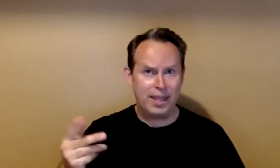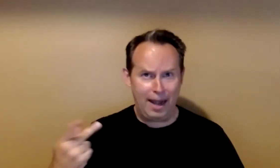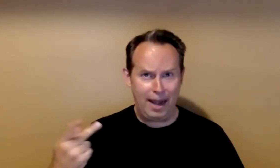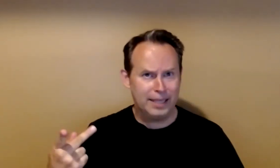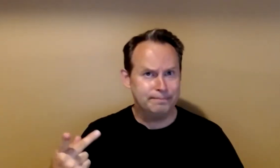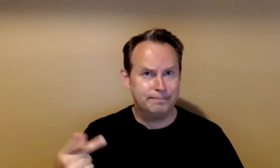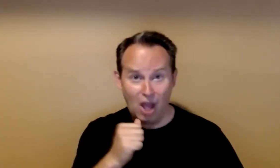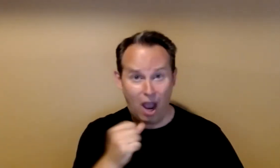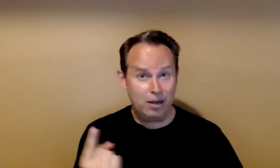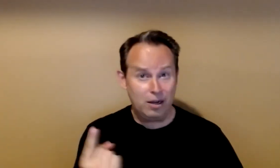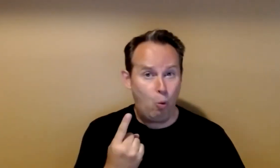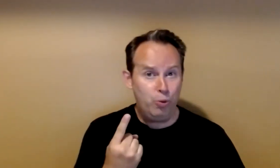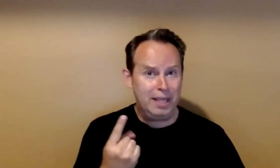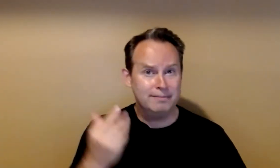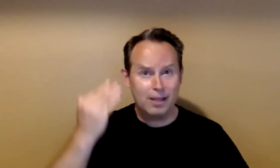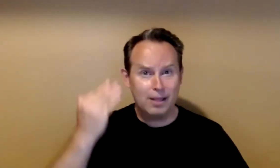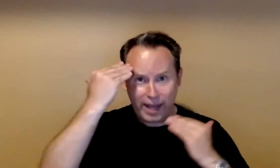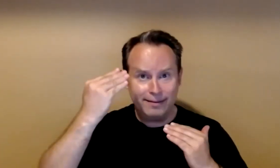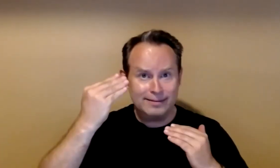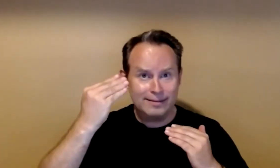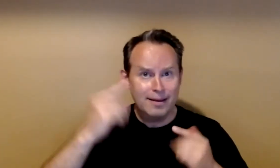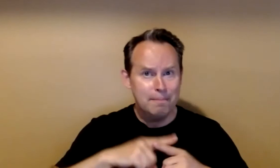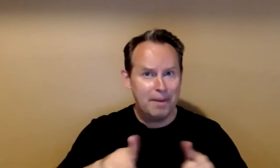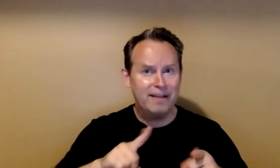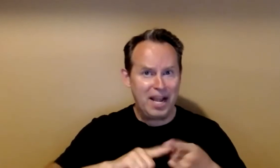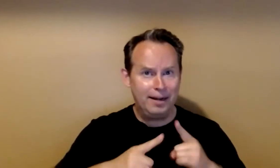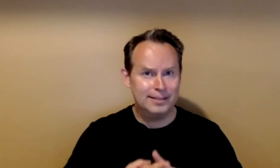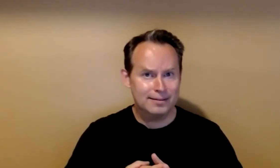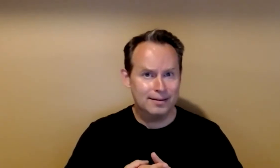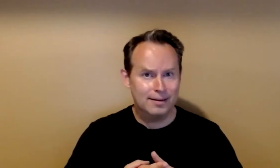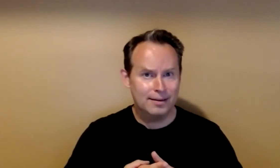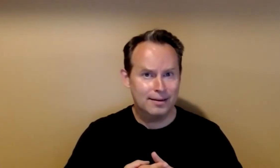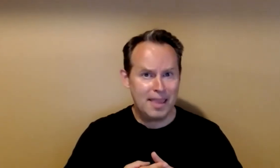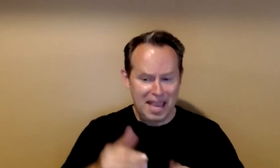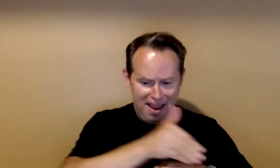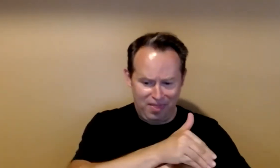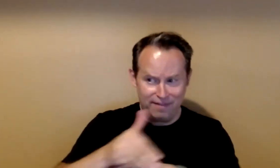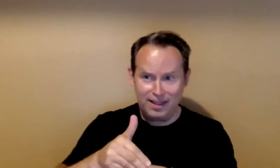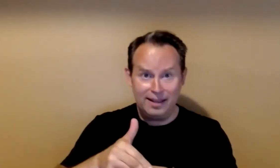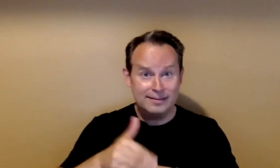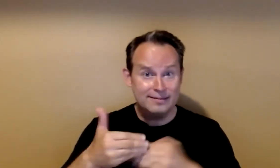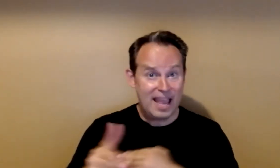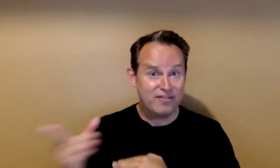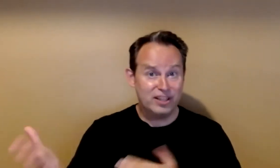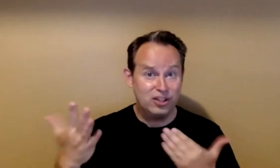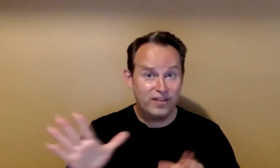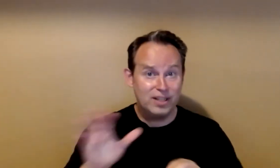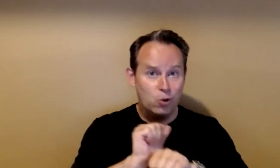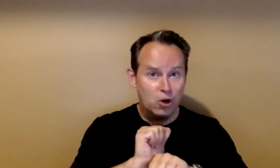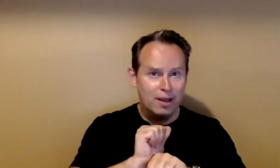because Mari was now not just an acquaintance, but a friend. In the evenings after